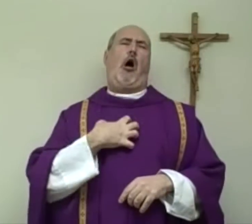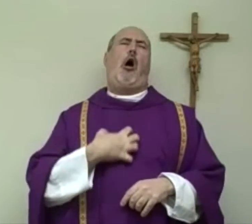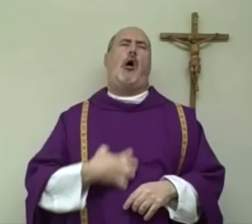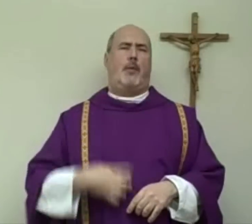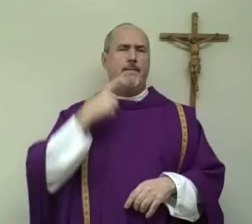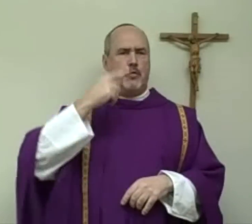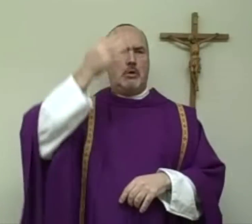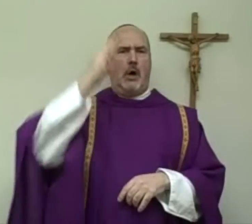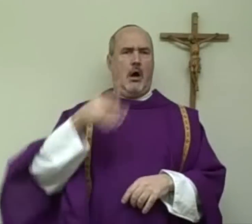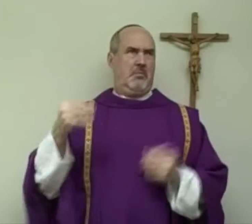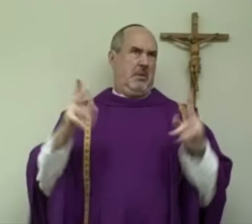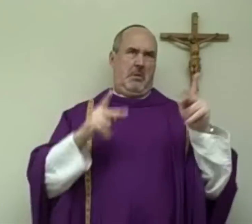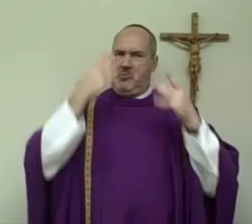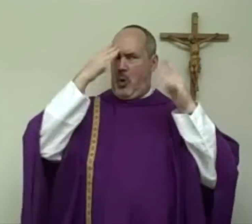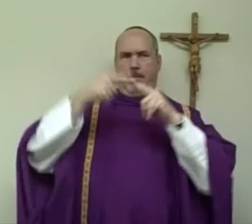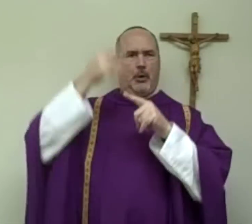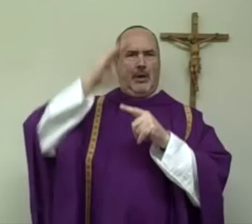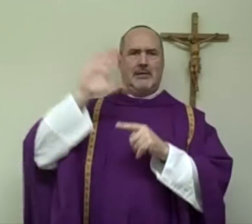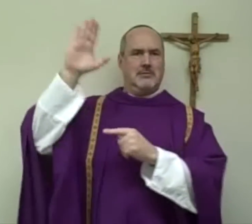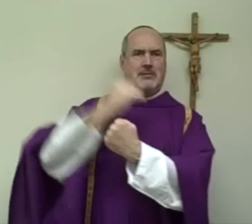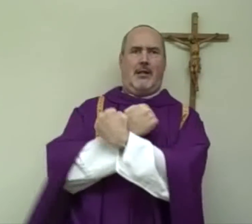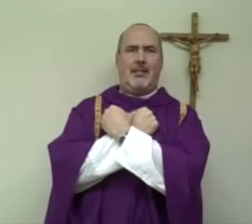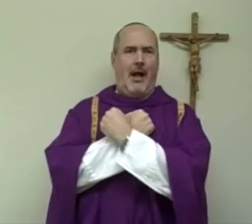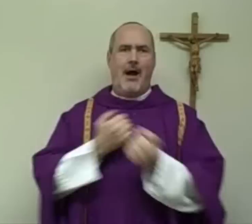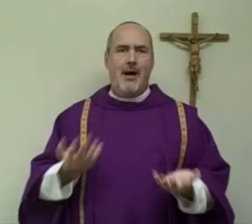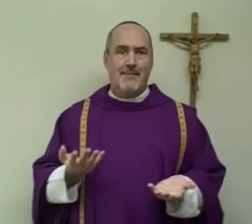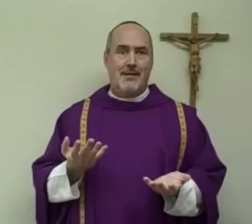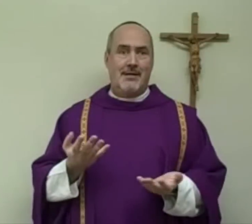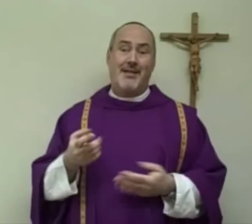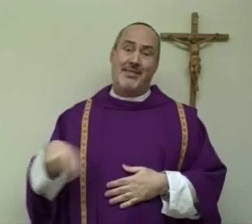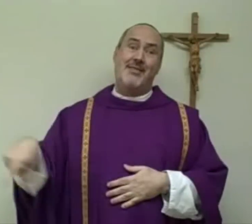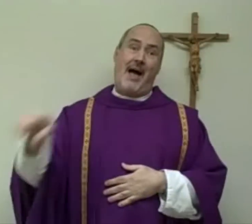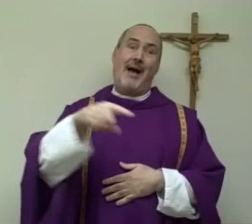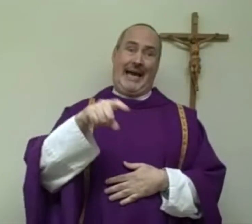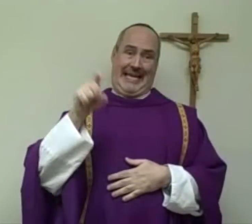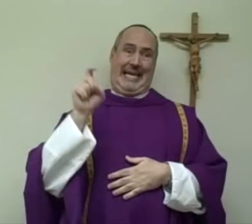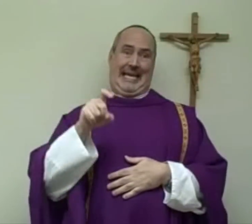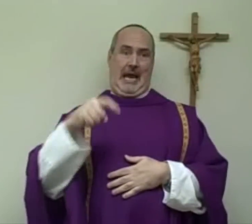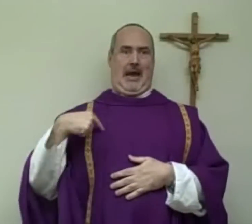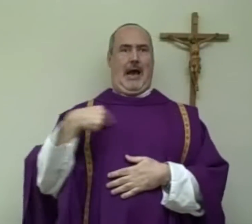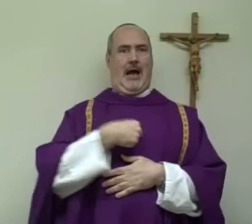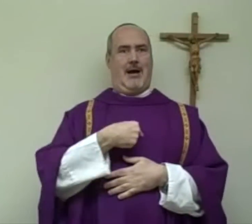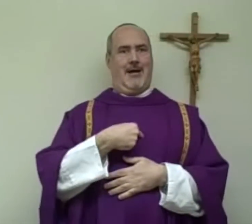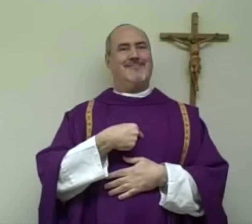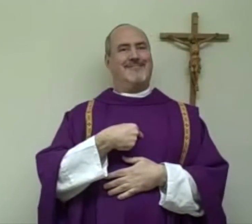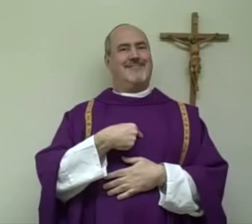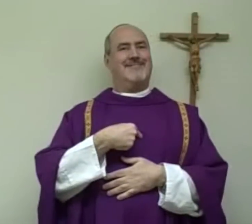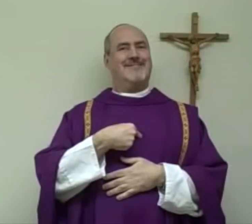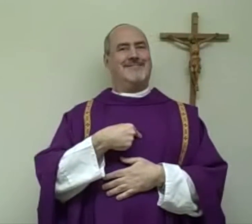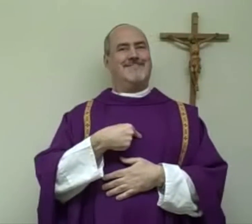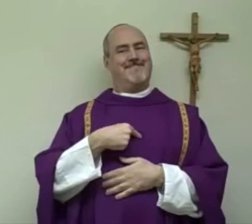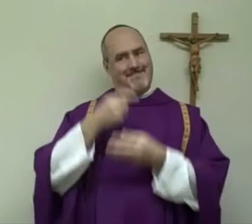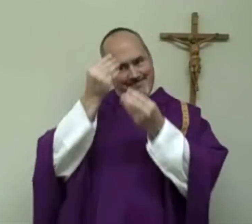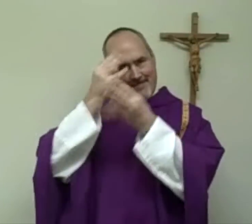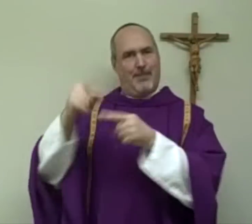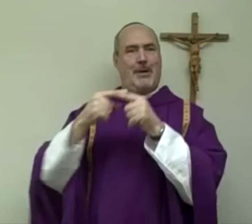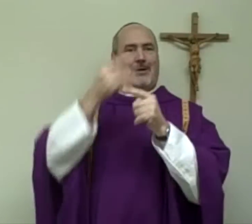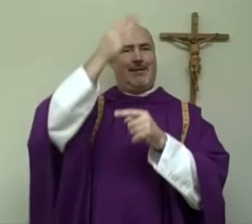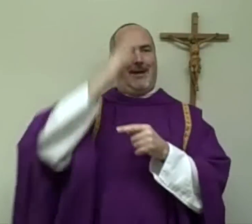people today who are just starving for God but don't know God's love. And they need us to